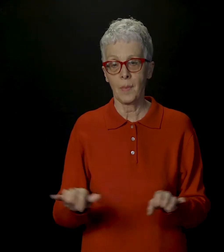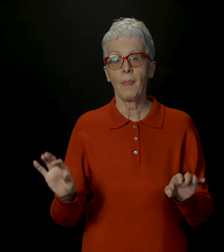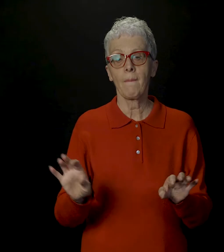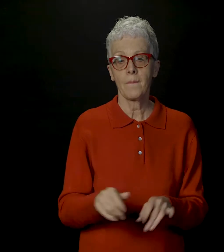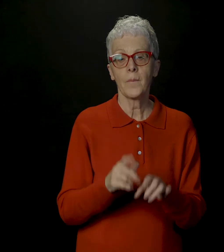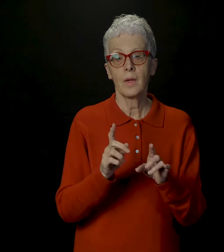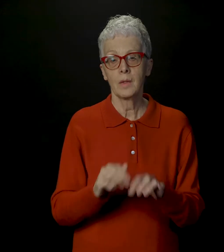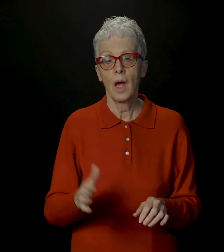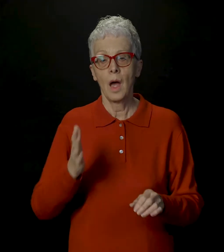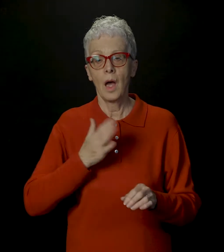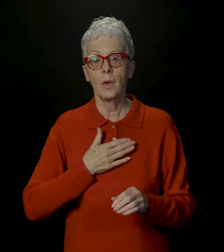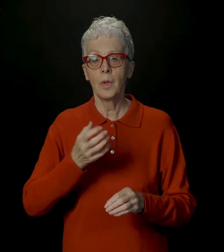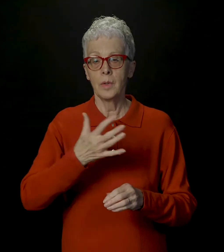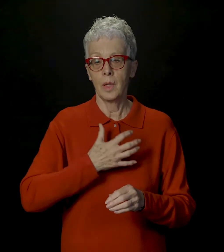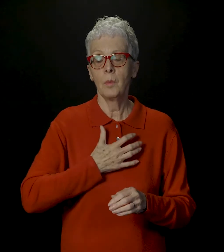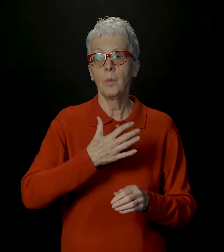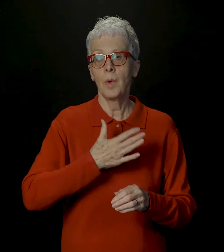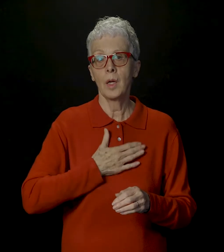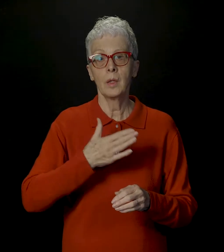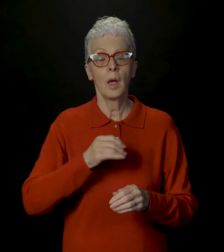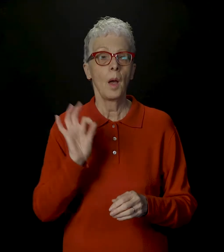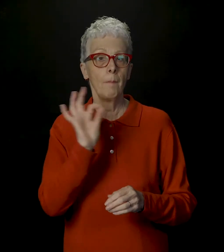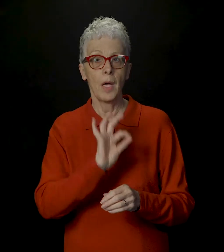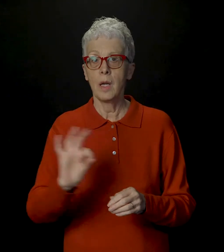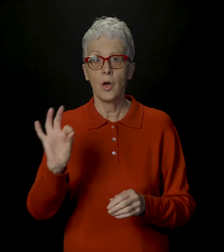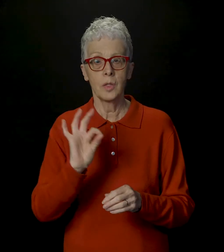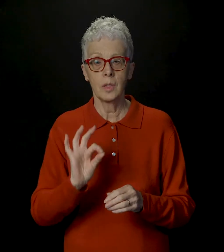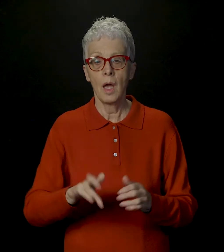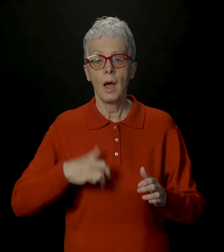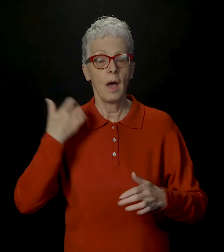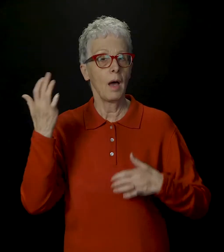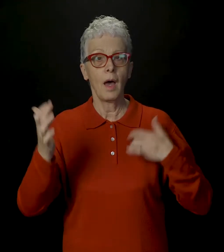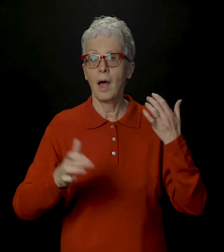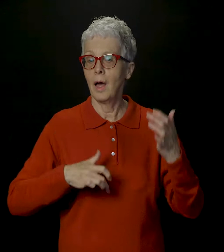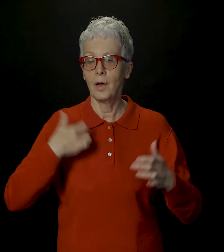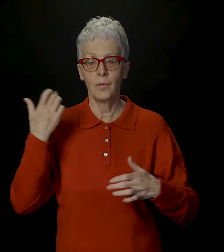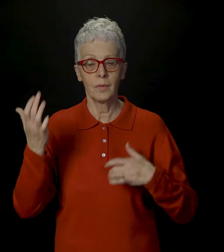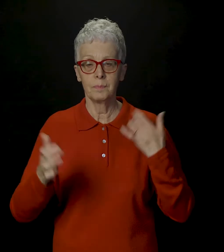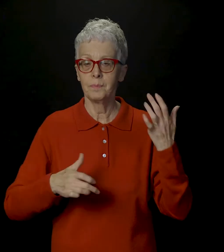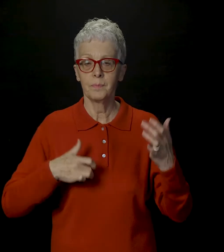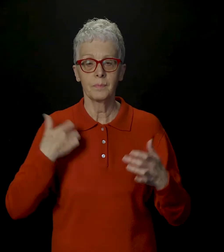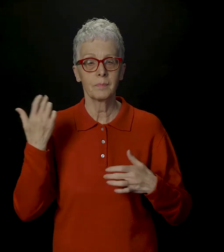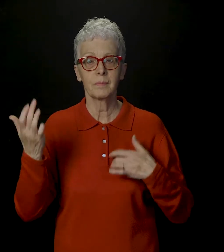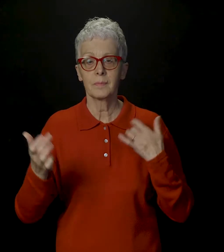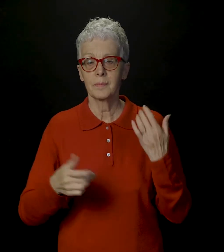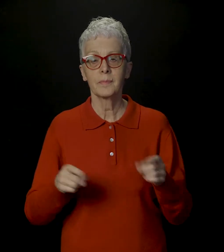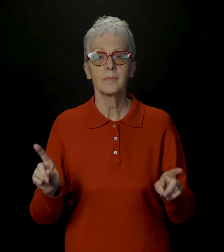And I was breathing but not alive